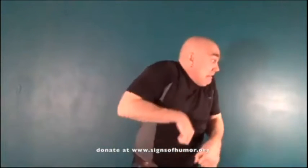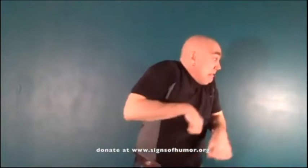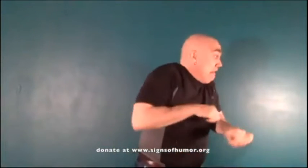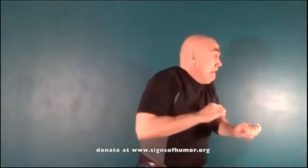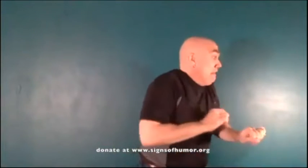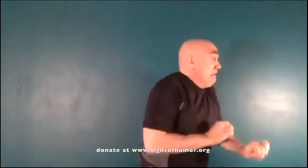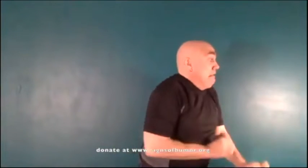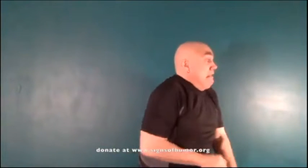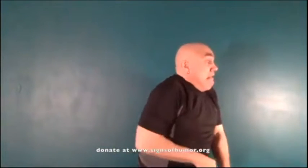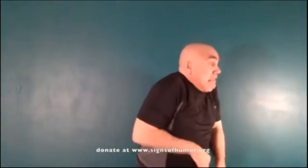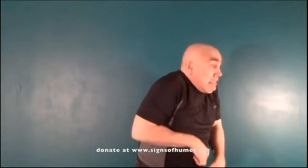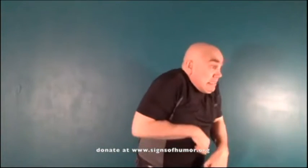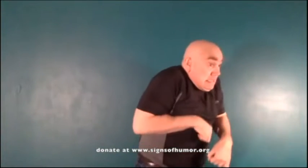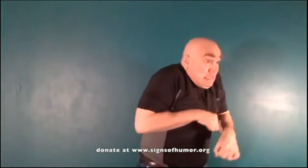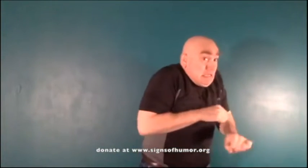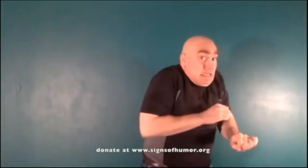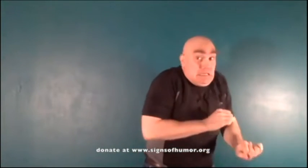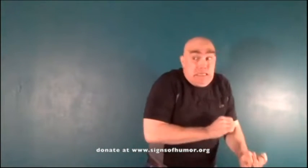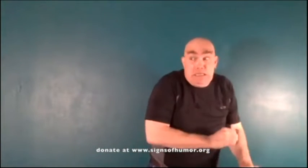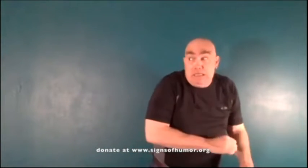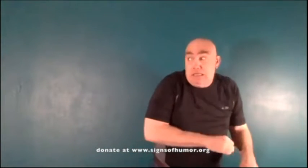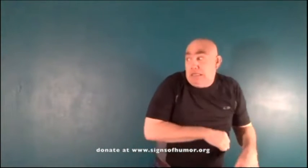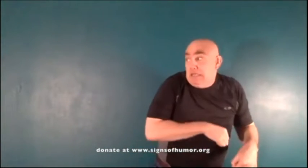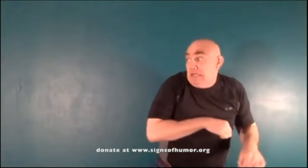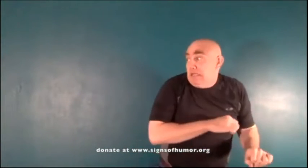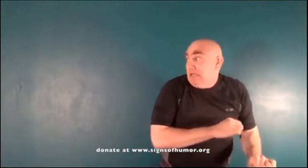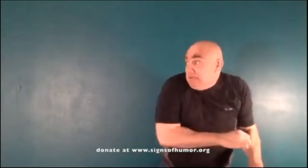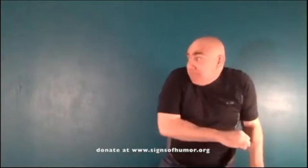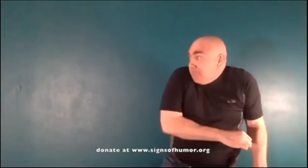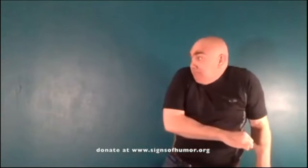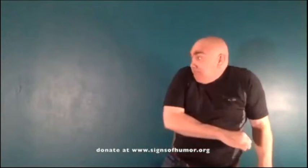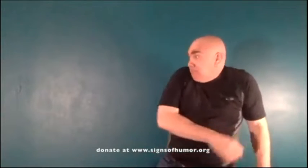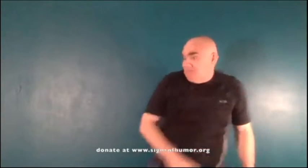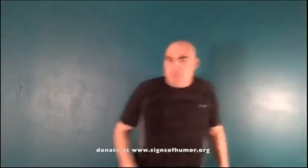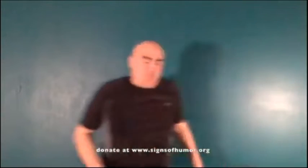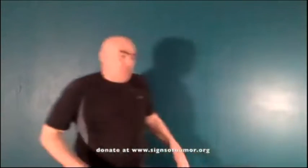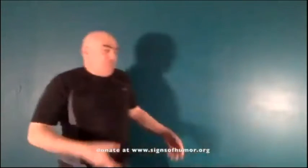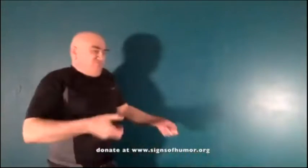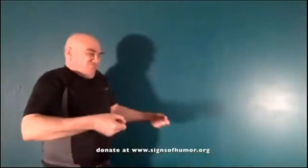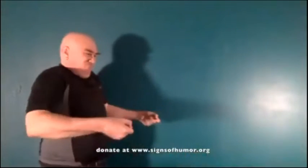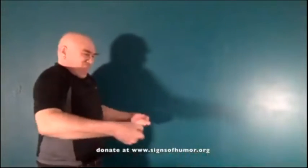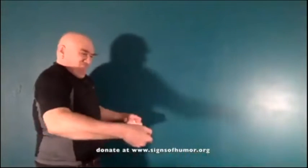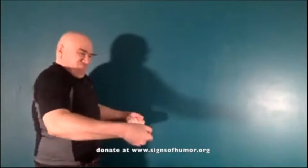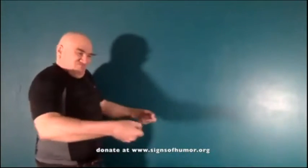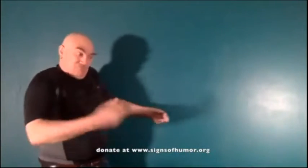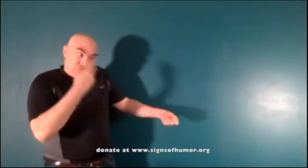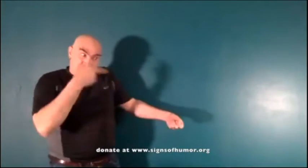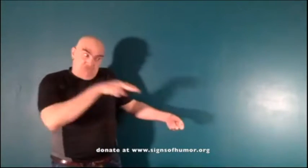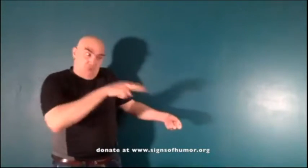That's the type of cat I have. My cat is barreling down on this Great Dane